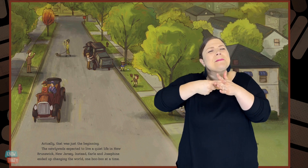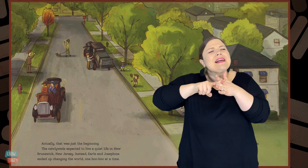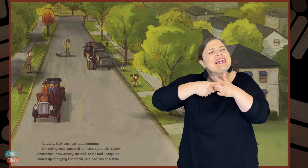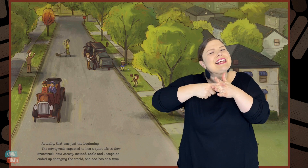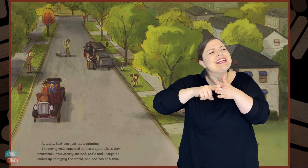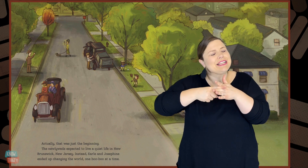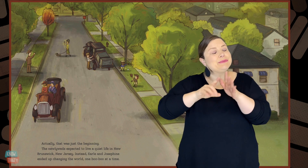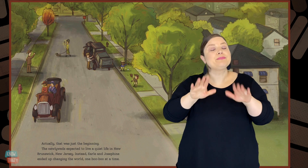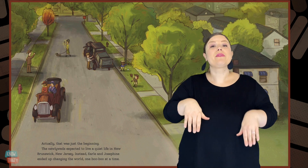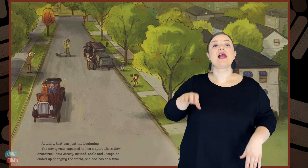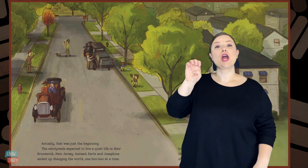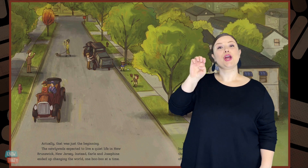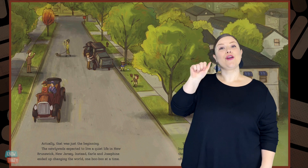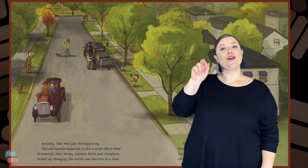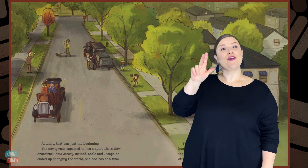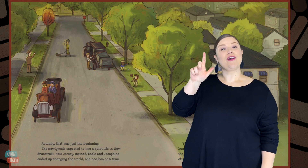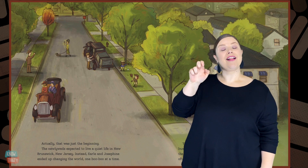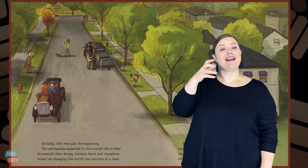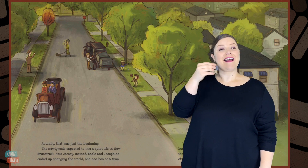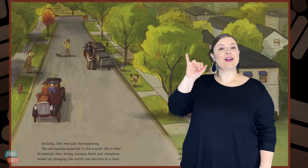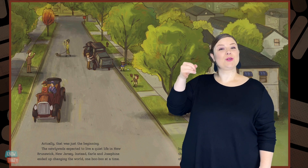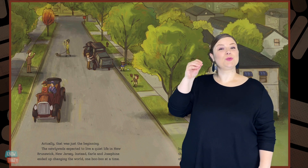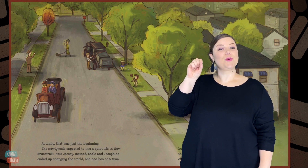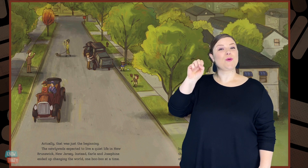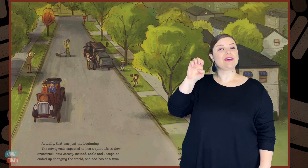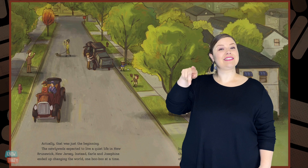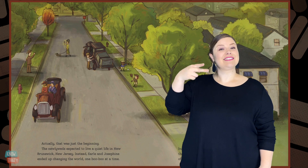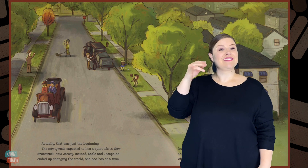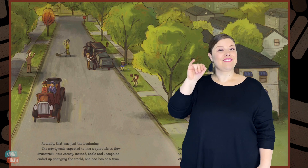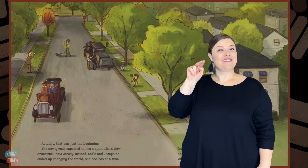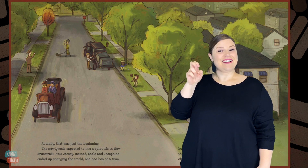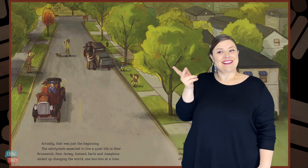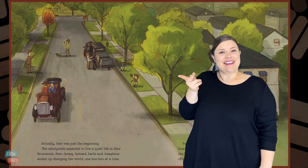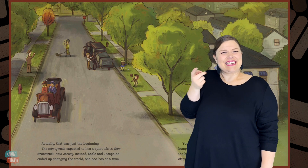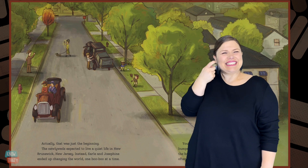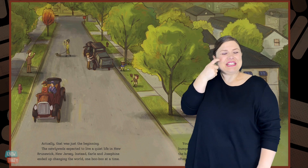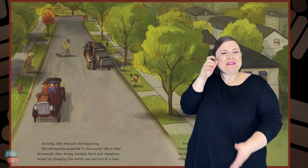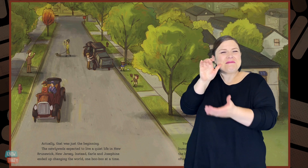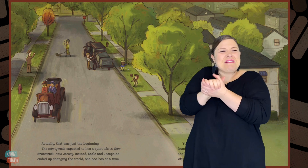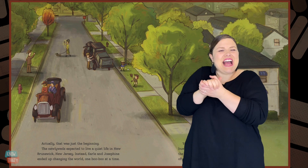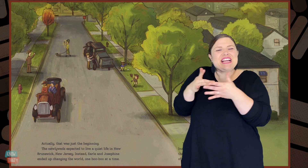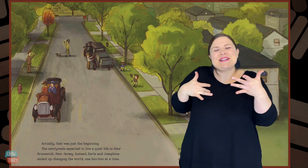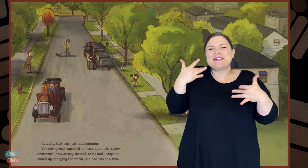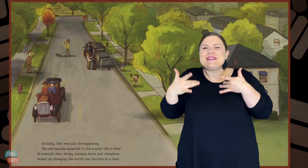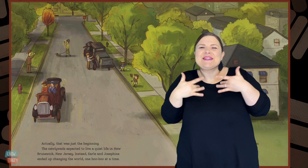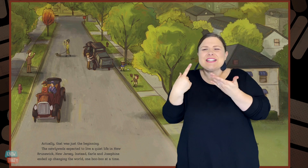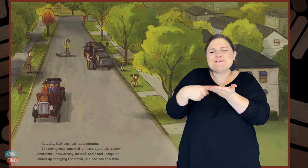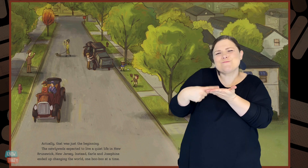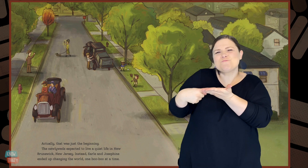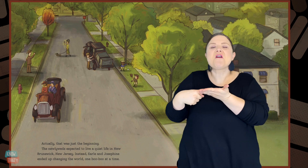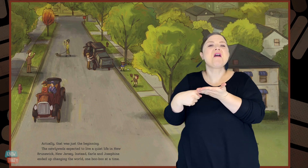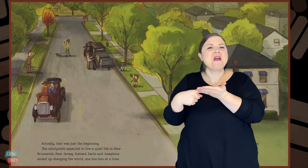just the beginning. The newlyweds expected to live a quiet life in New Brunswick, New Jersey.